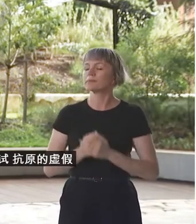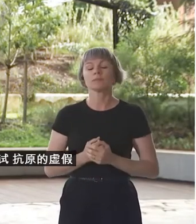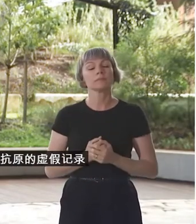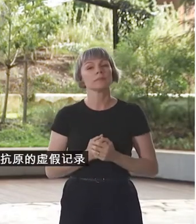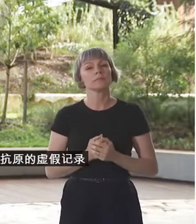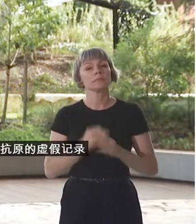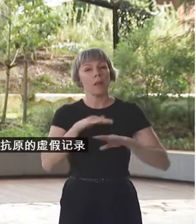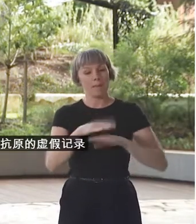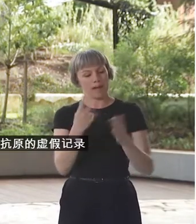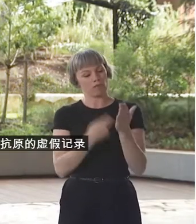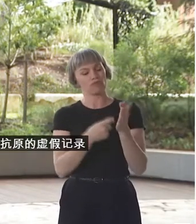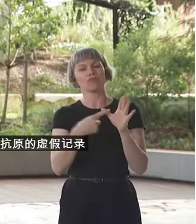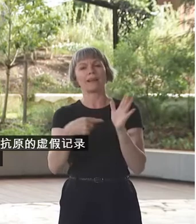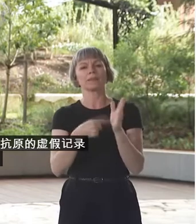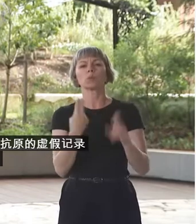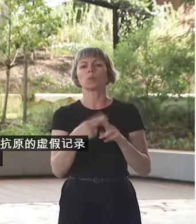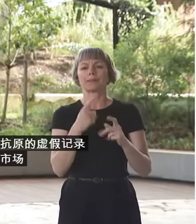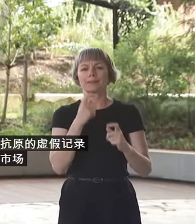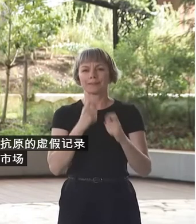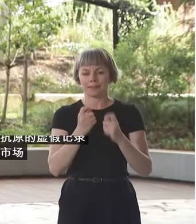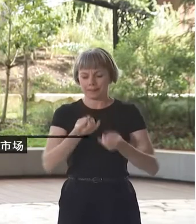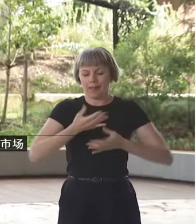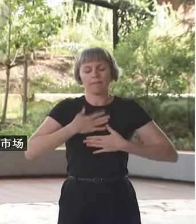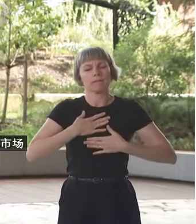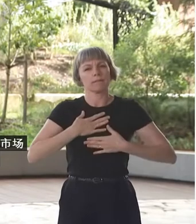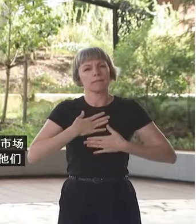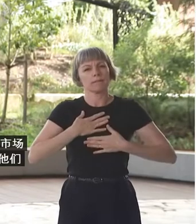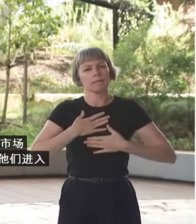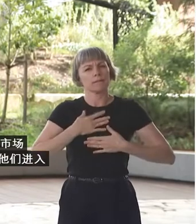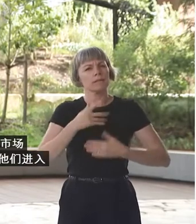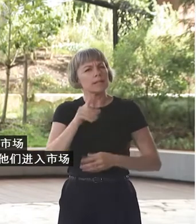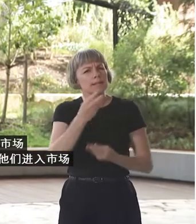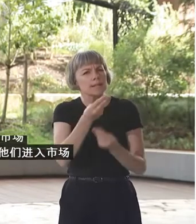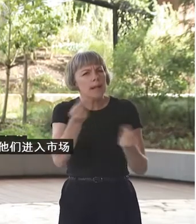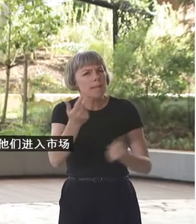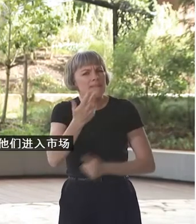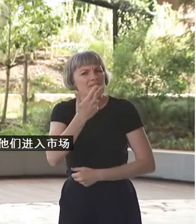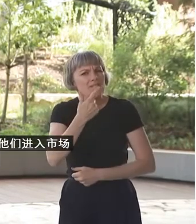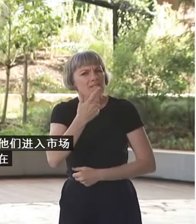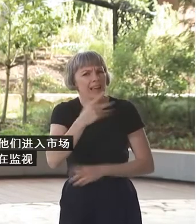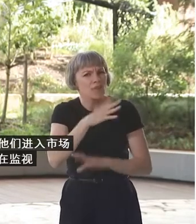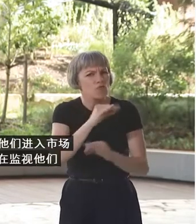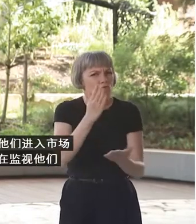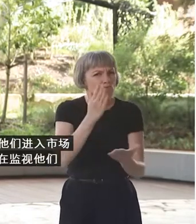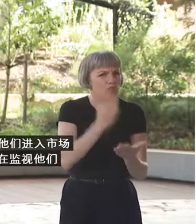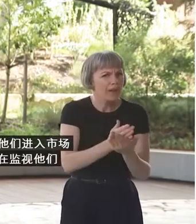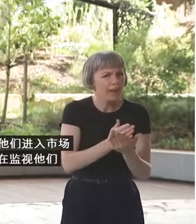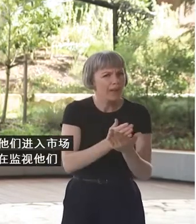tests, fake rapid antigen tests getting into the market. How are they getting into the market, and are you